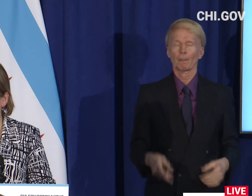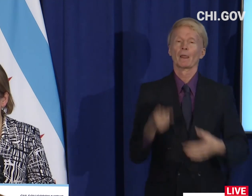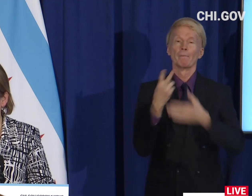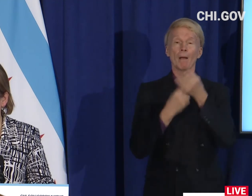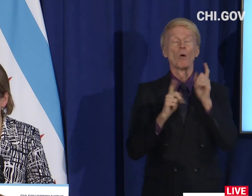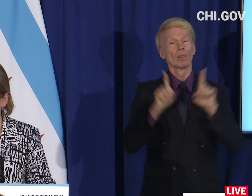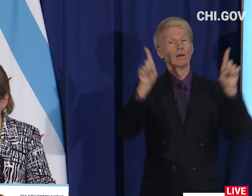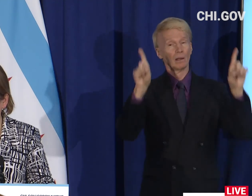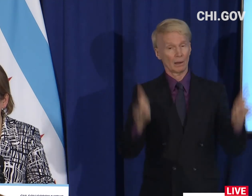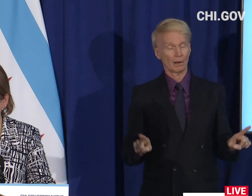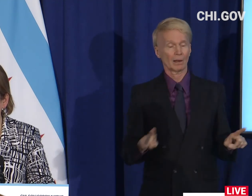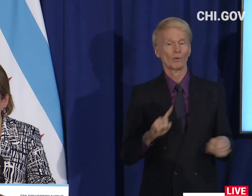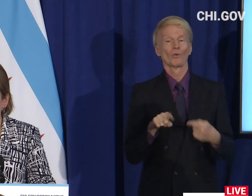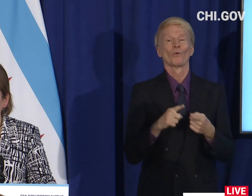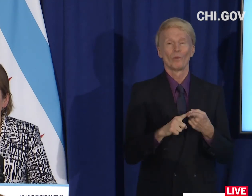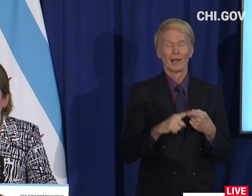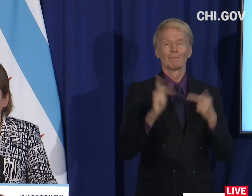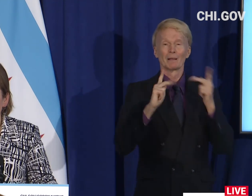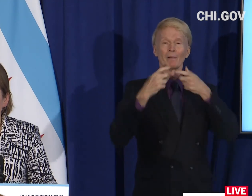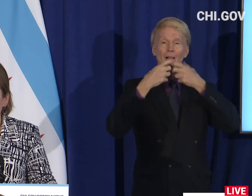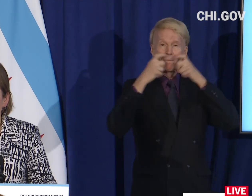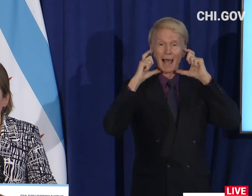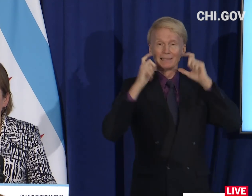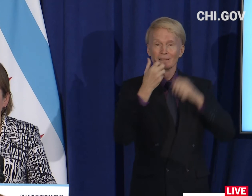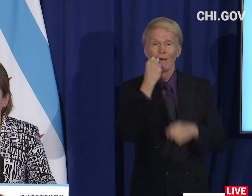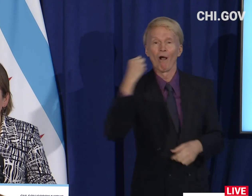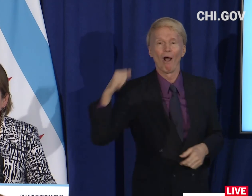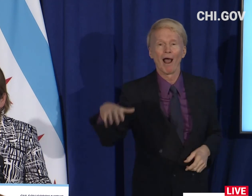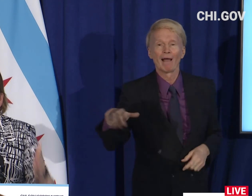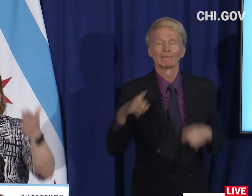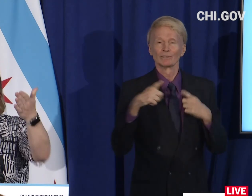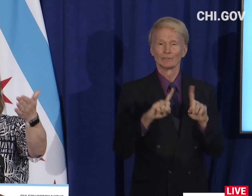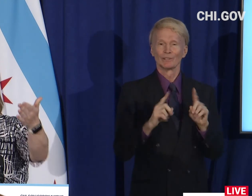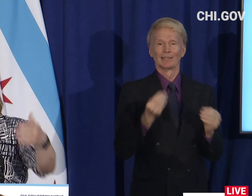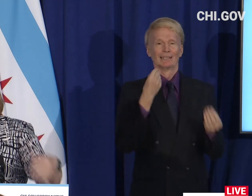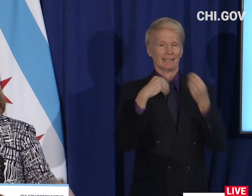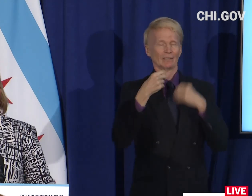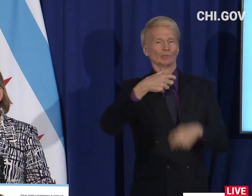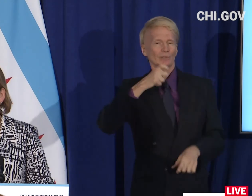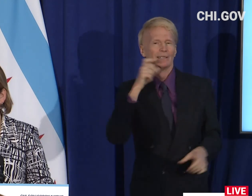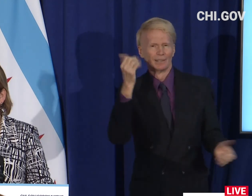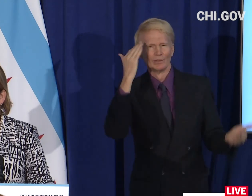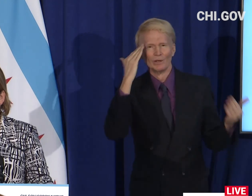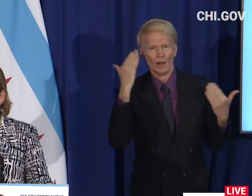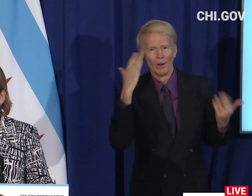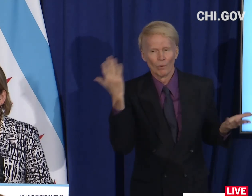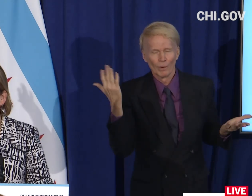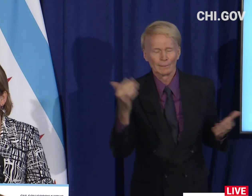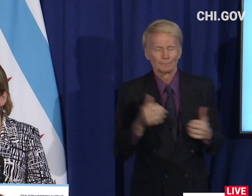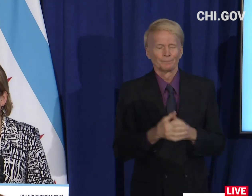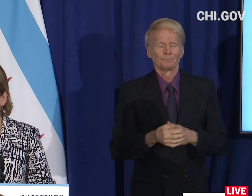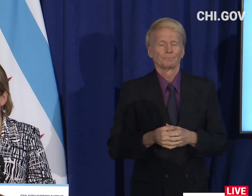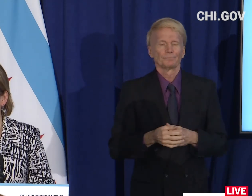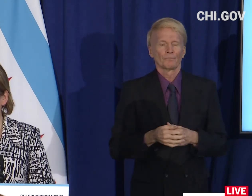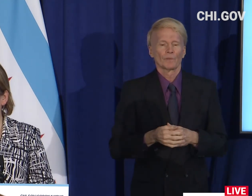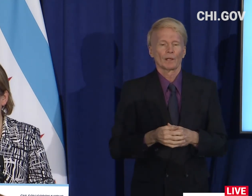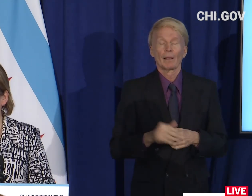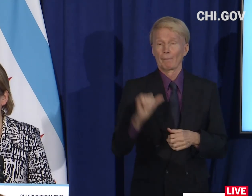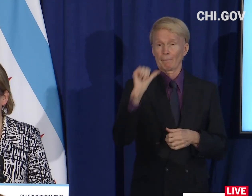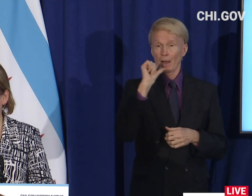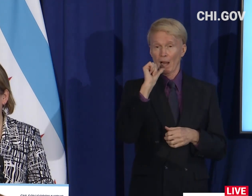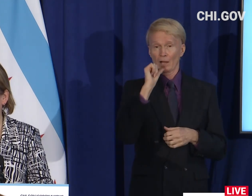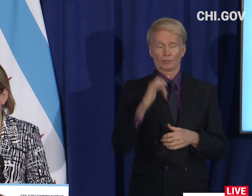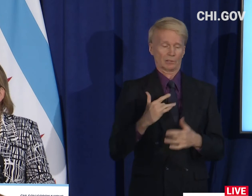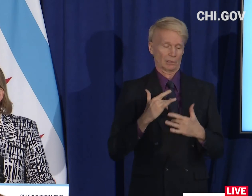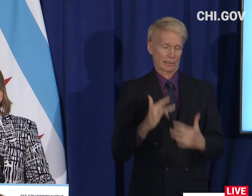are removing masks. We know, based on some of the stories that I was sharing, that bars do tend